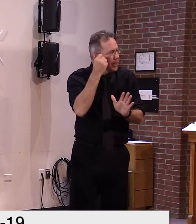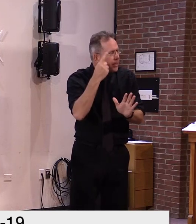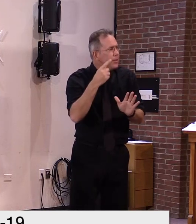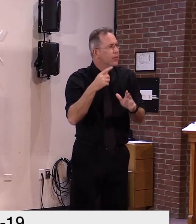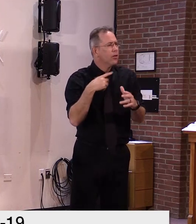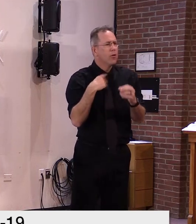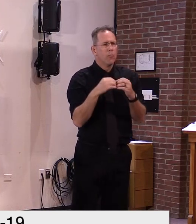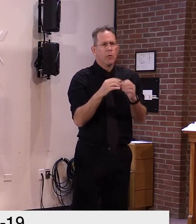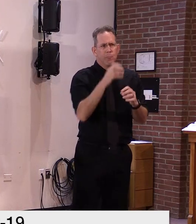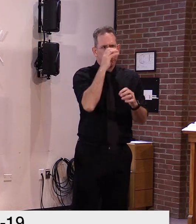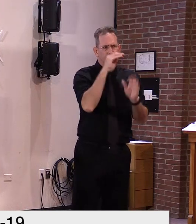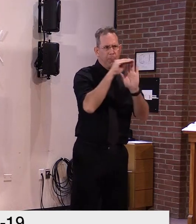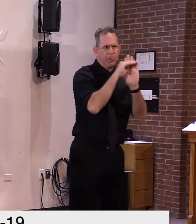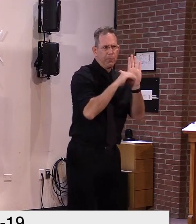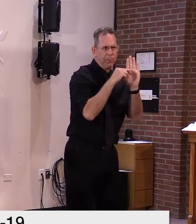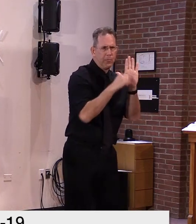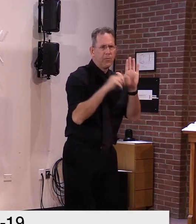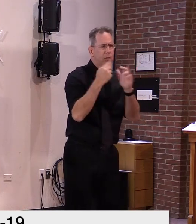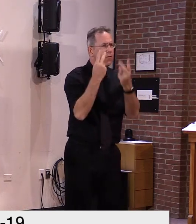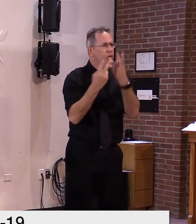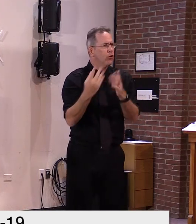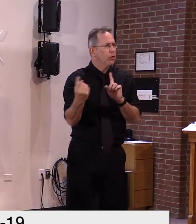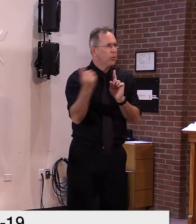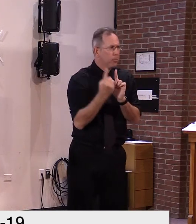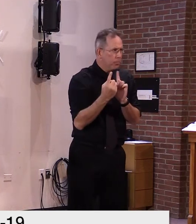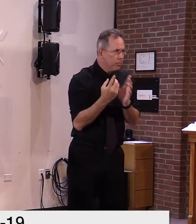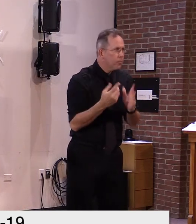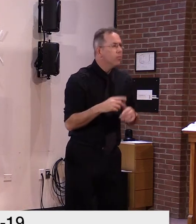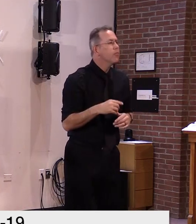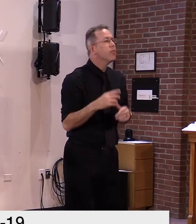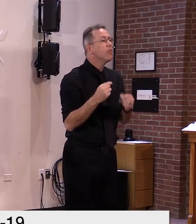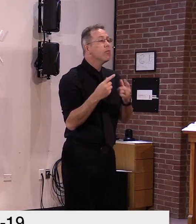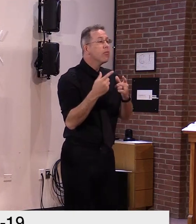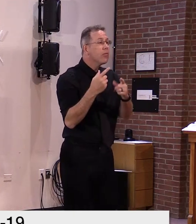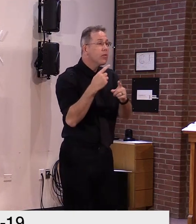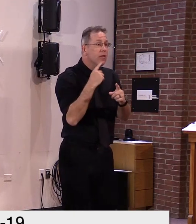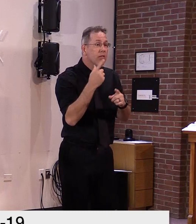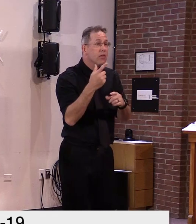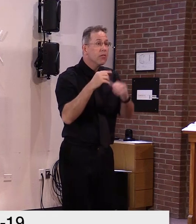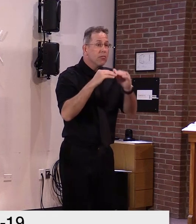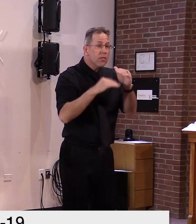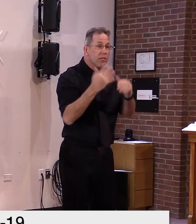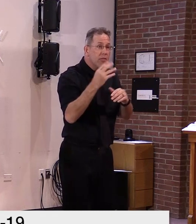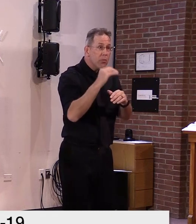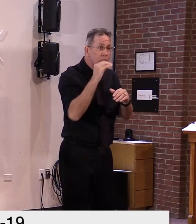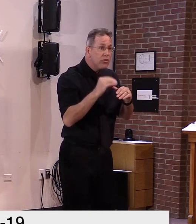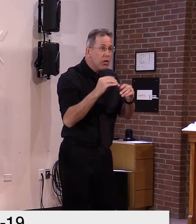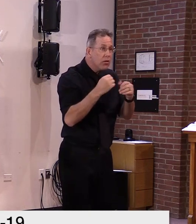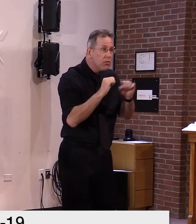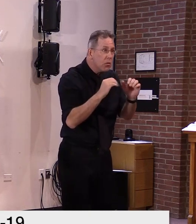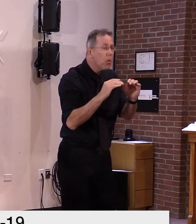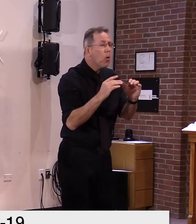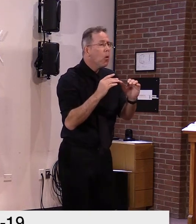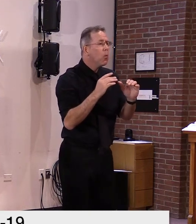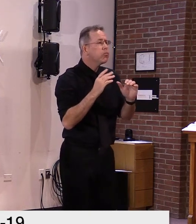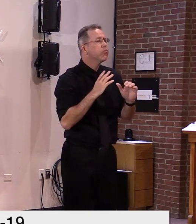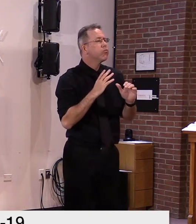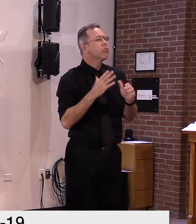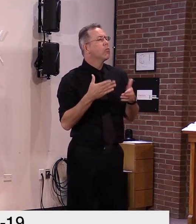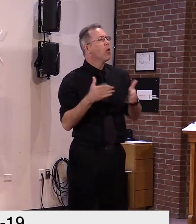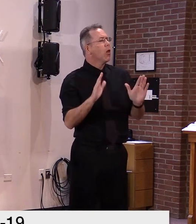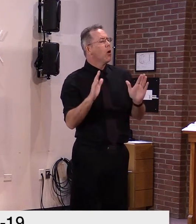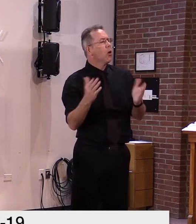within under 5% positivity rate, so these guidelines would pertain